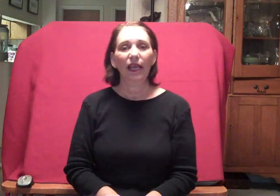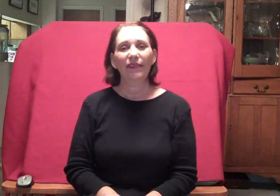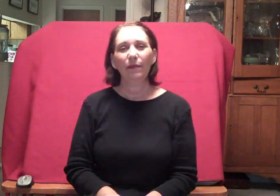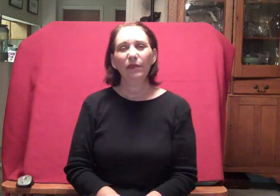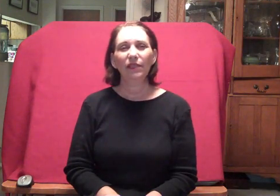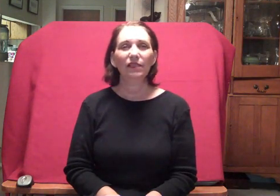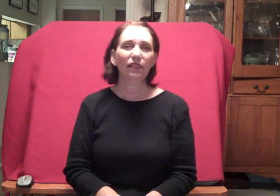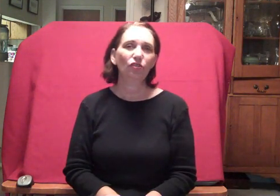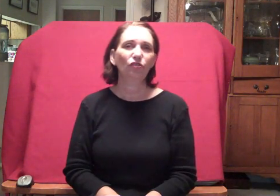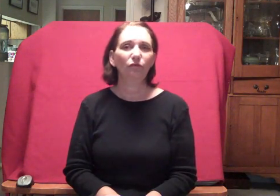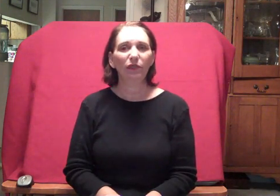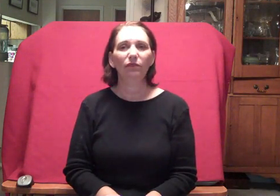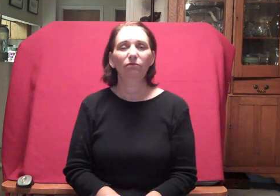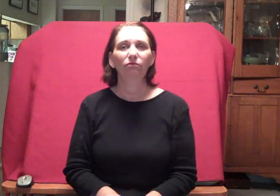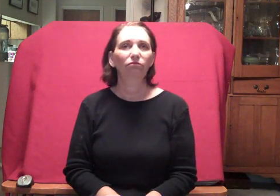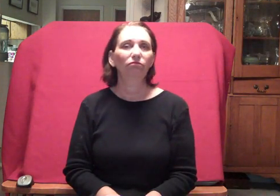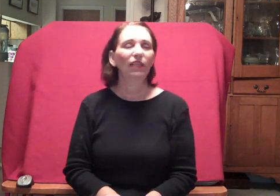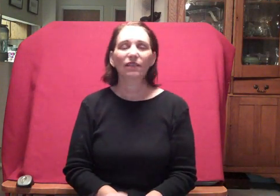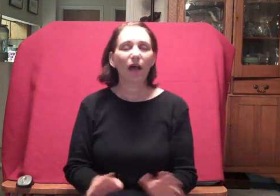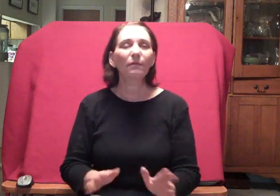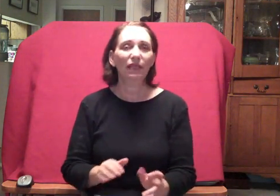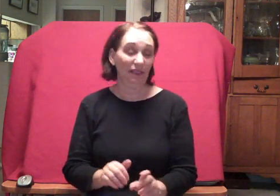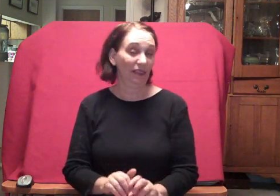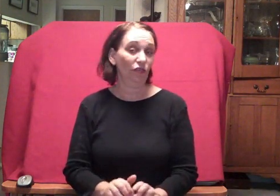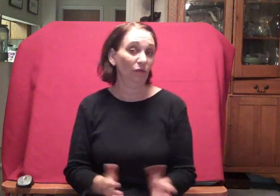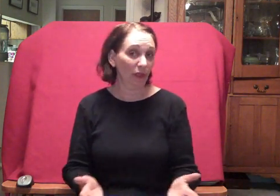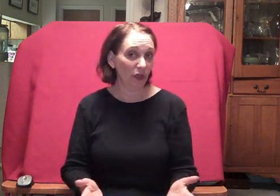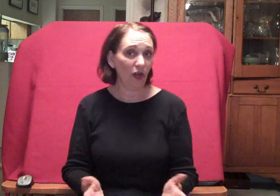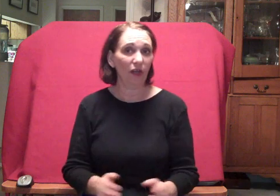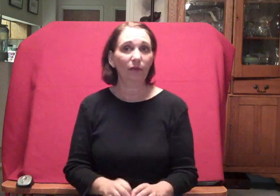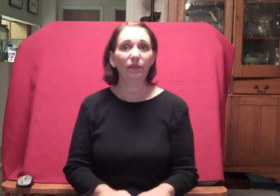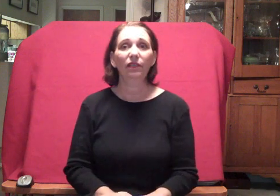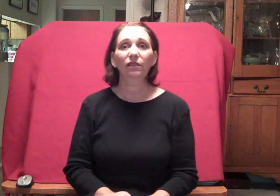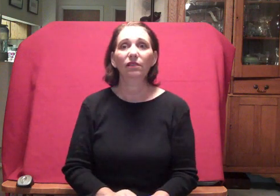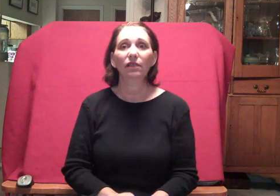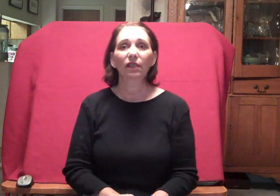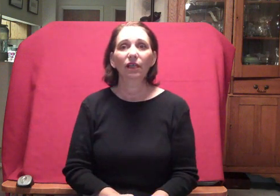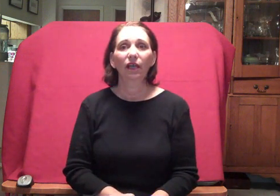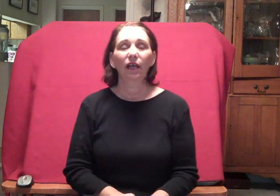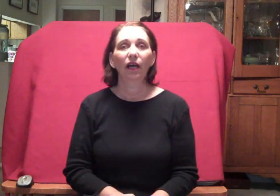And that means since you've been, does not mean since you've been gone. It means